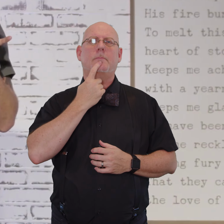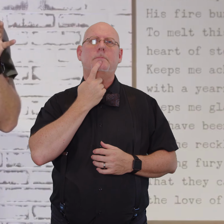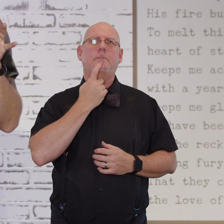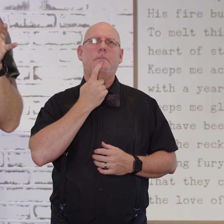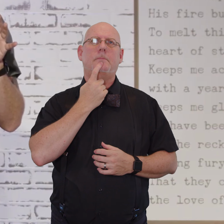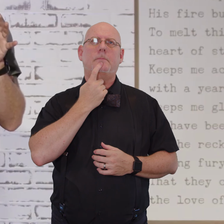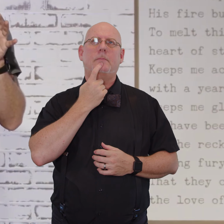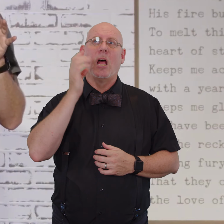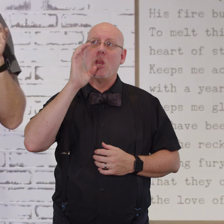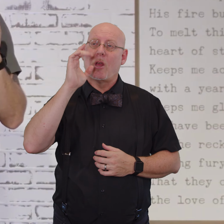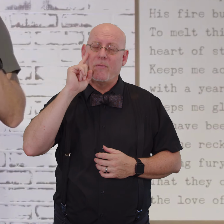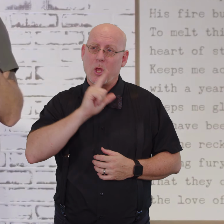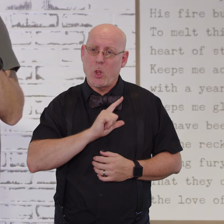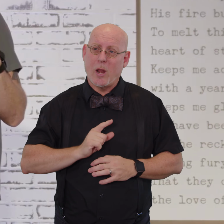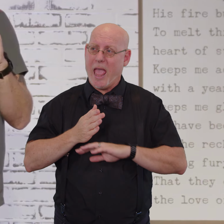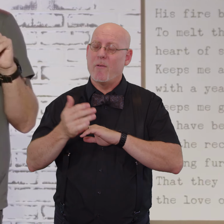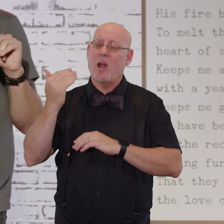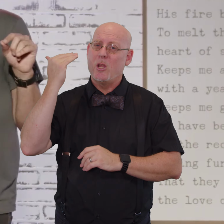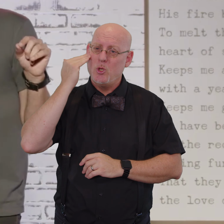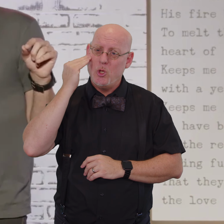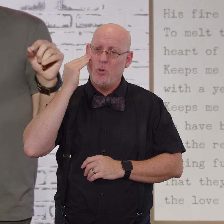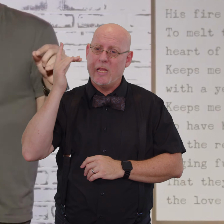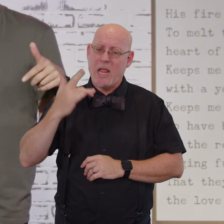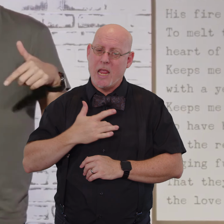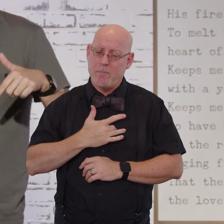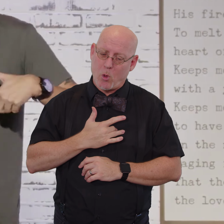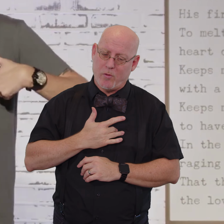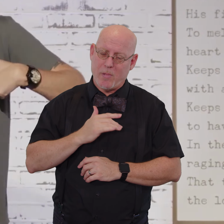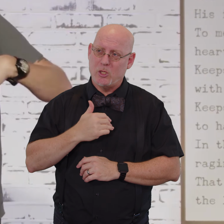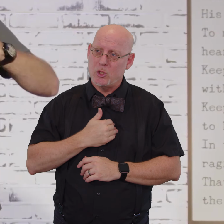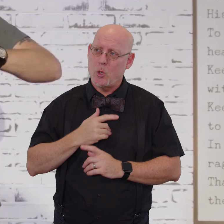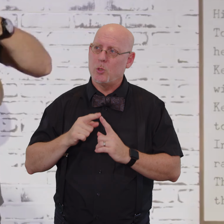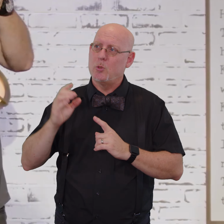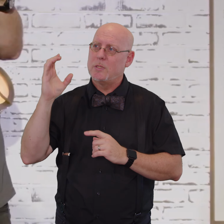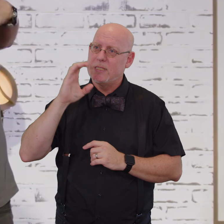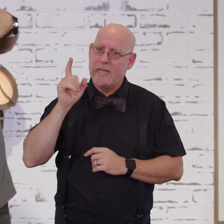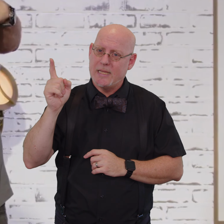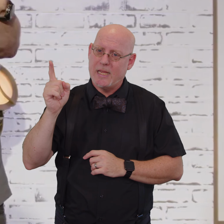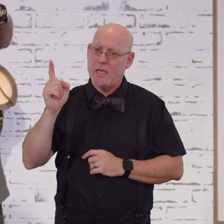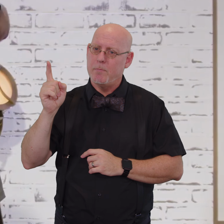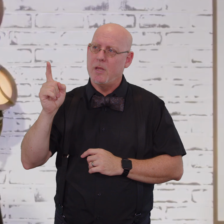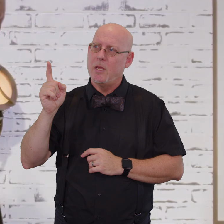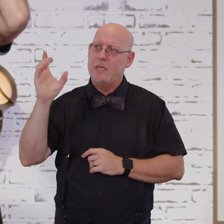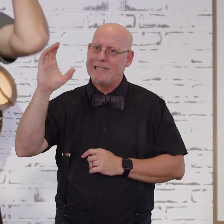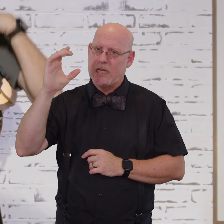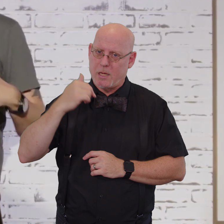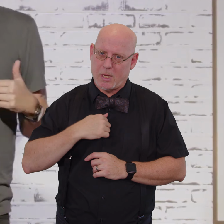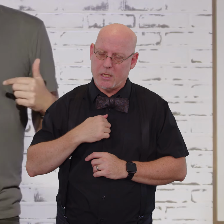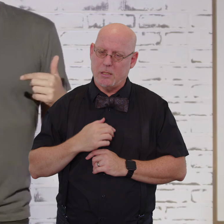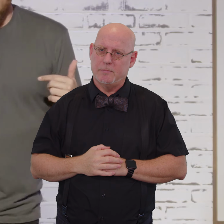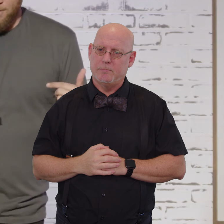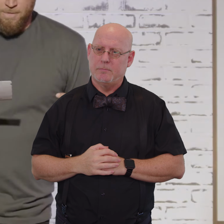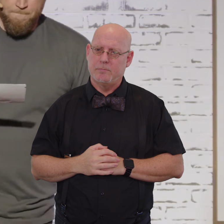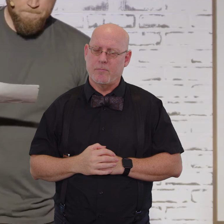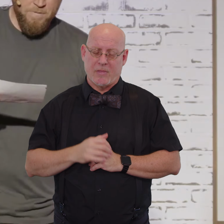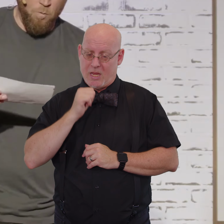this I sought the Lord and afterward I knew he moved my soul to seek him seeking me